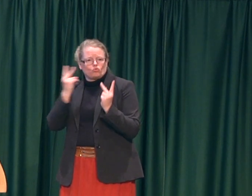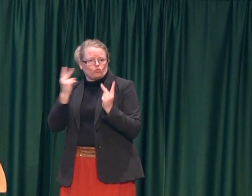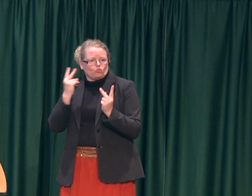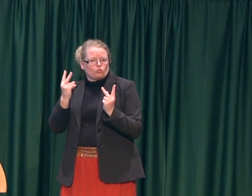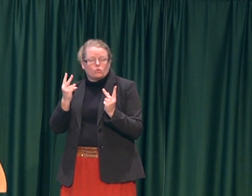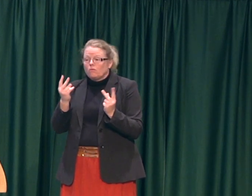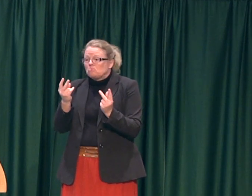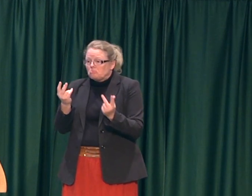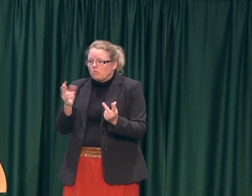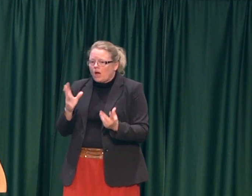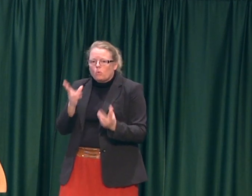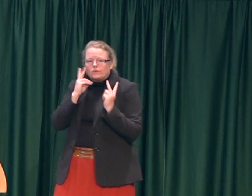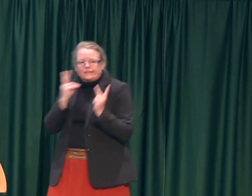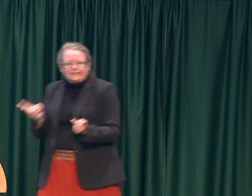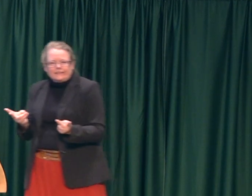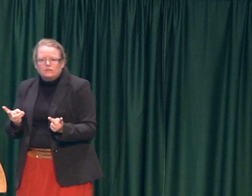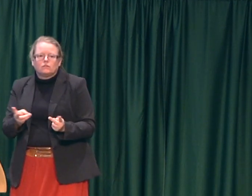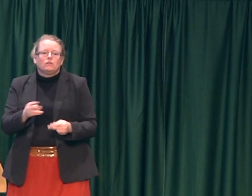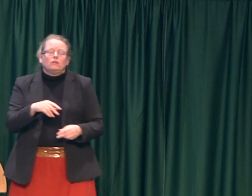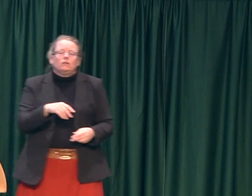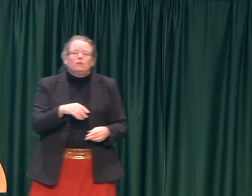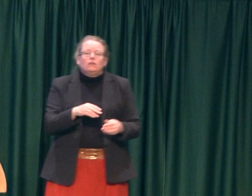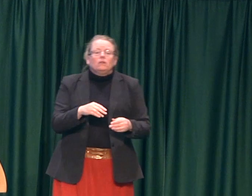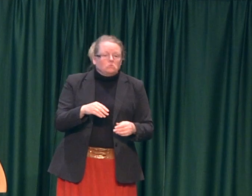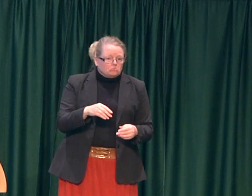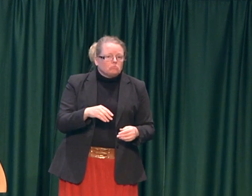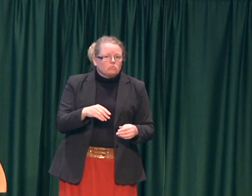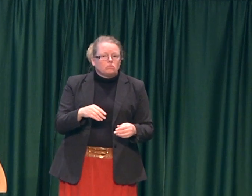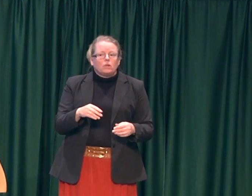And that would be my case, right? I'm more of a visual person.